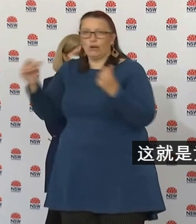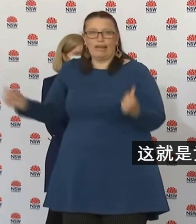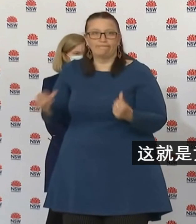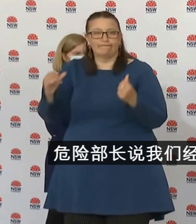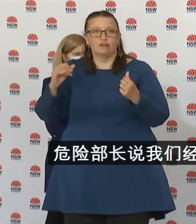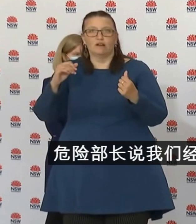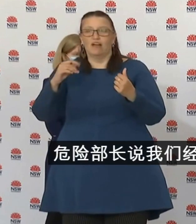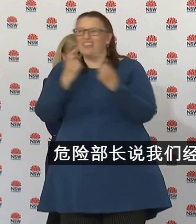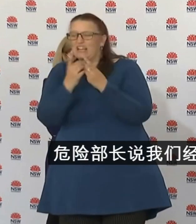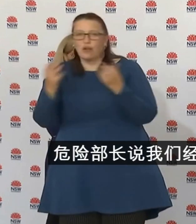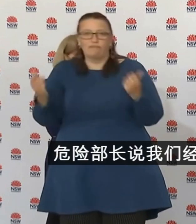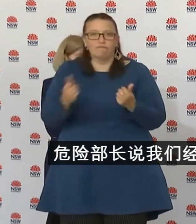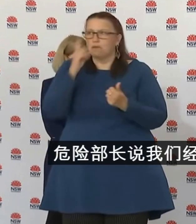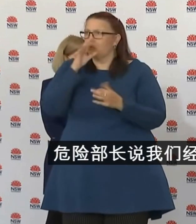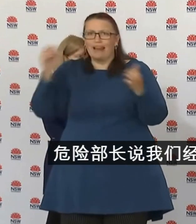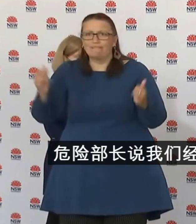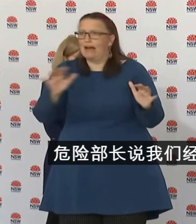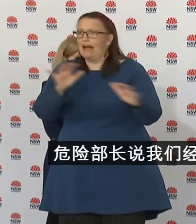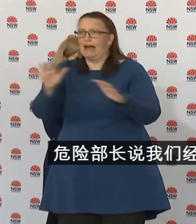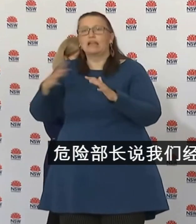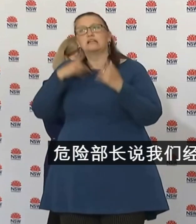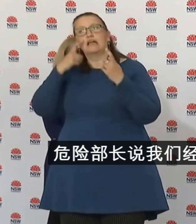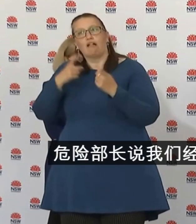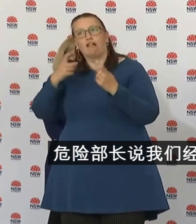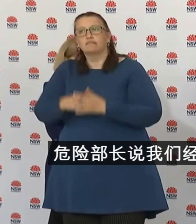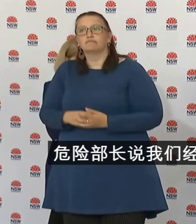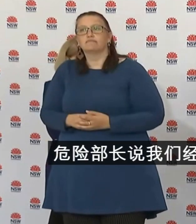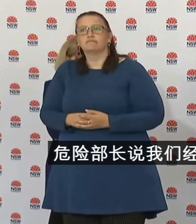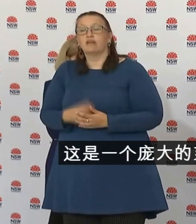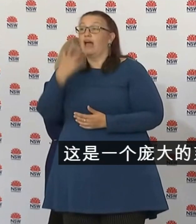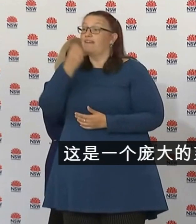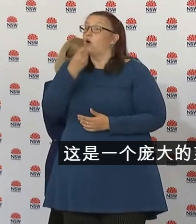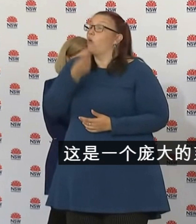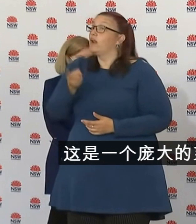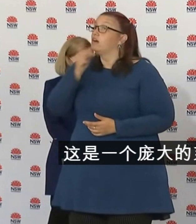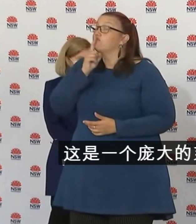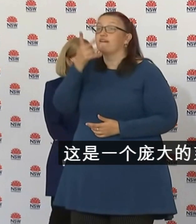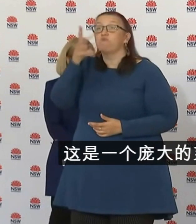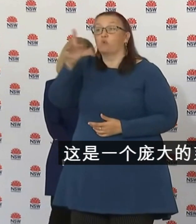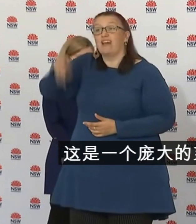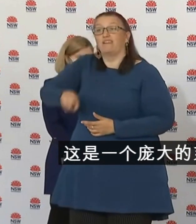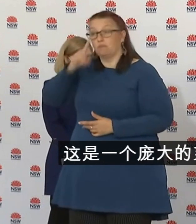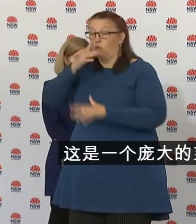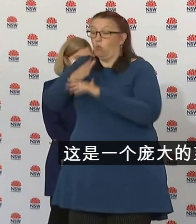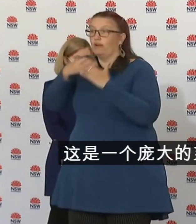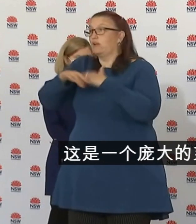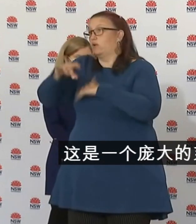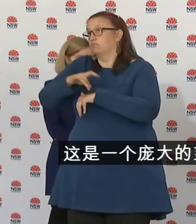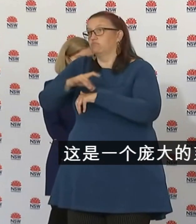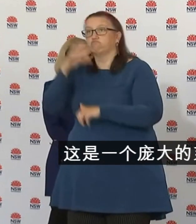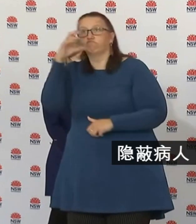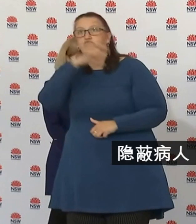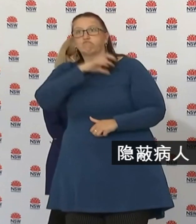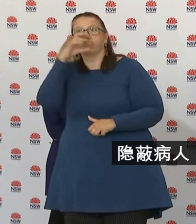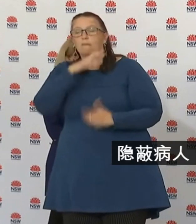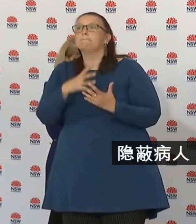large. As Minister Hazzard says often, we have over, I think, 140,000 employees in the system. It's a massive system. But it does mean that when you